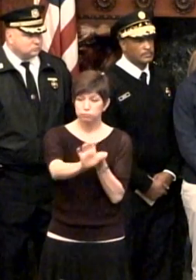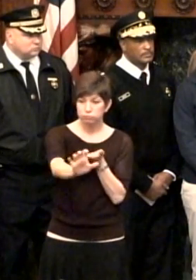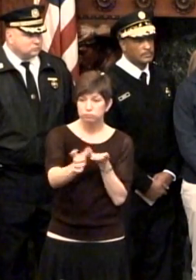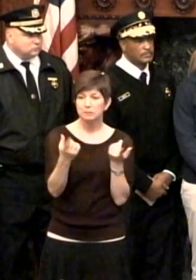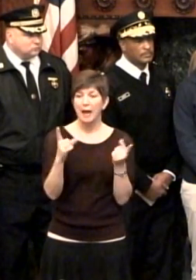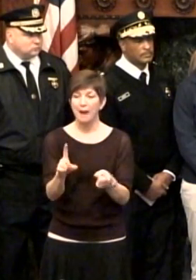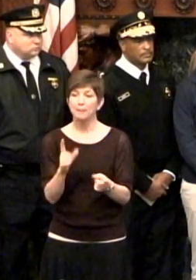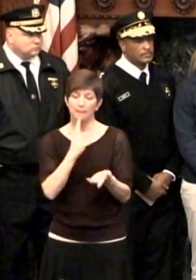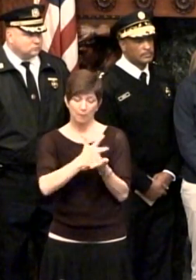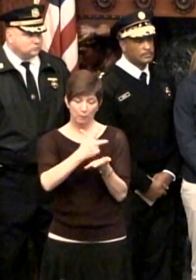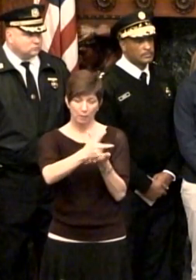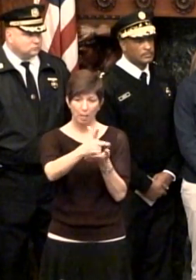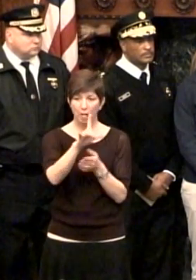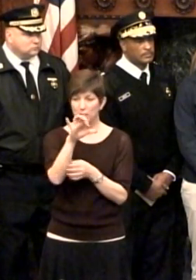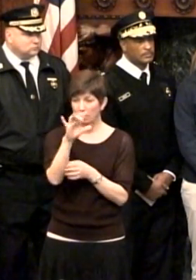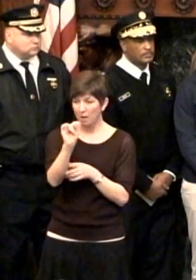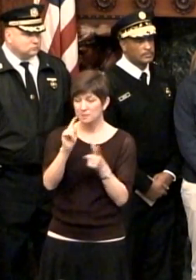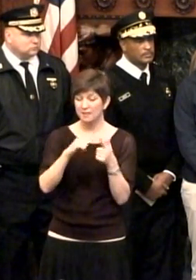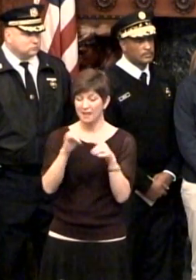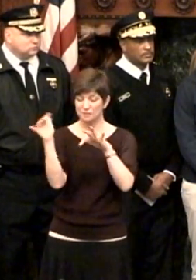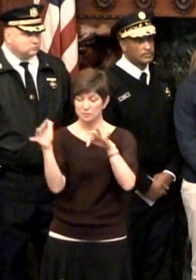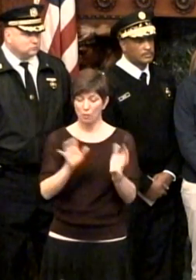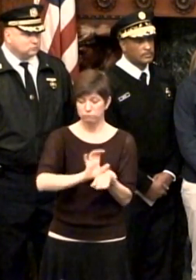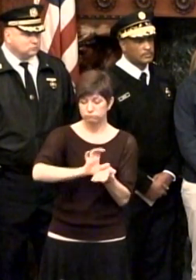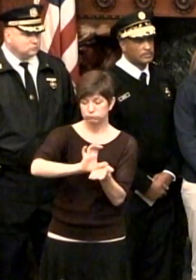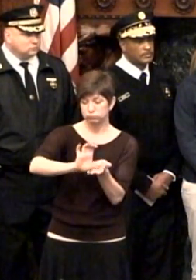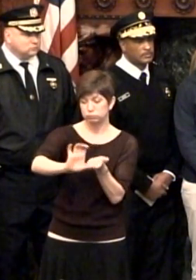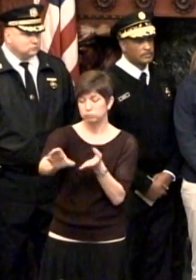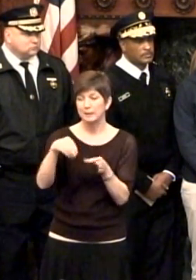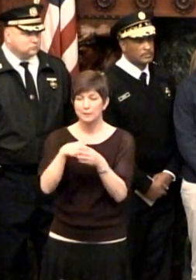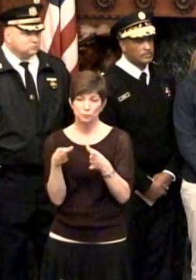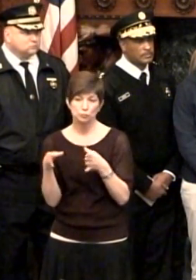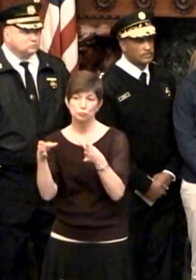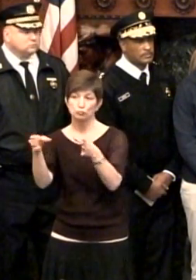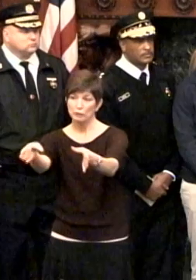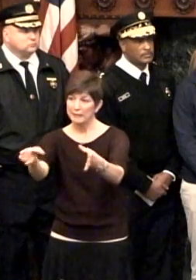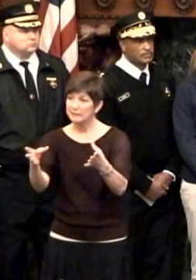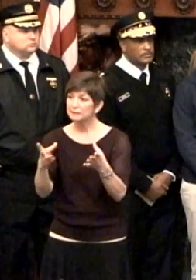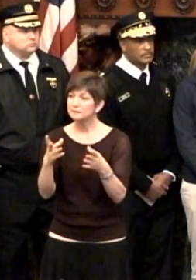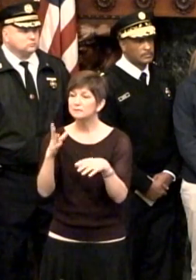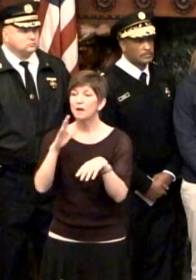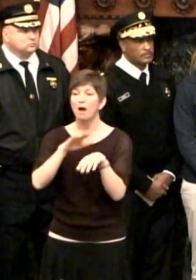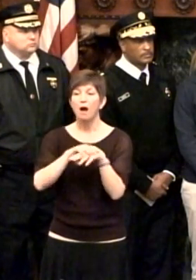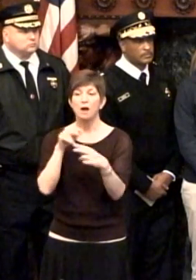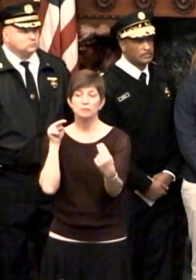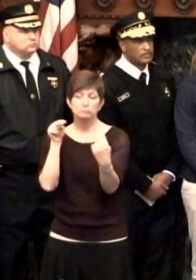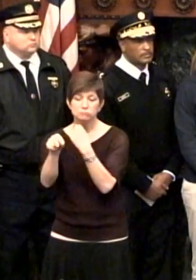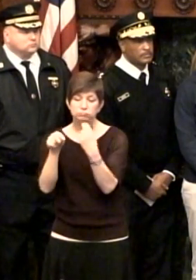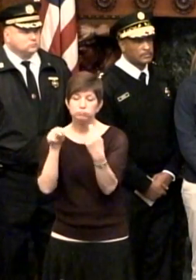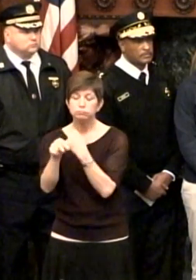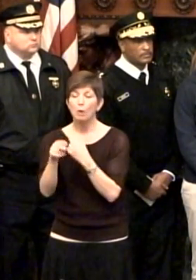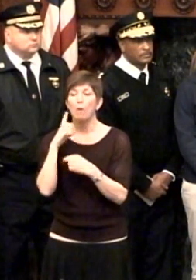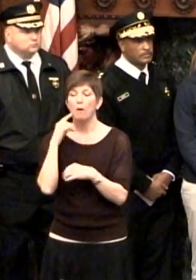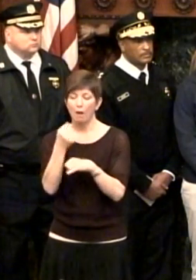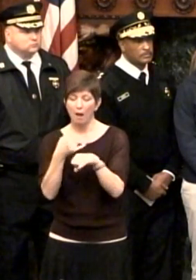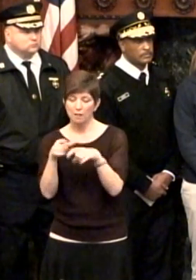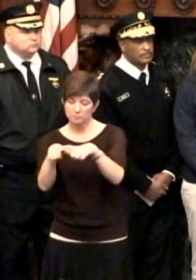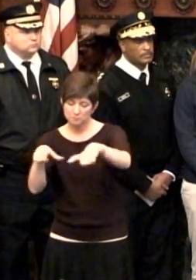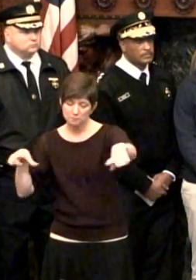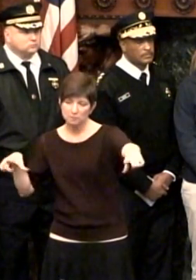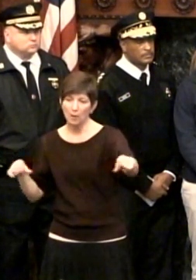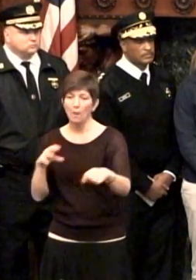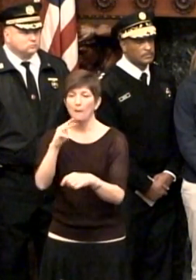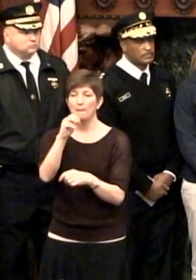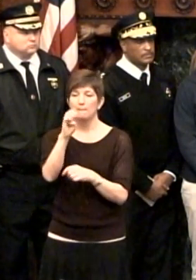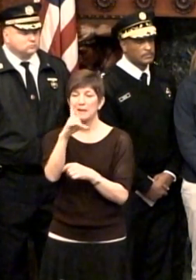parking lots and pushing that snow out in the city streets and out onto traffic islands and traffic medians.